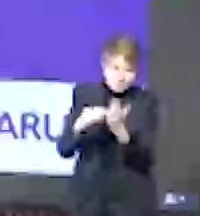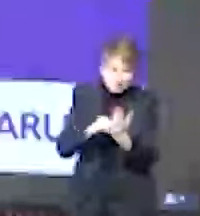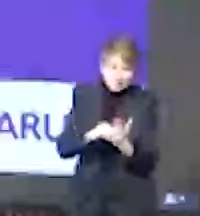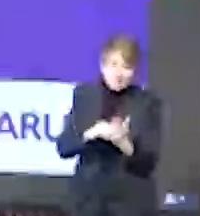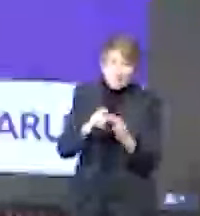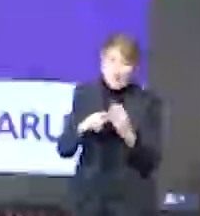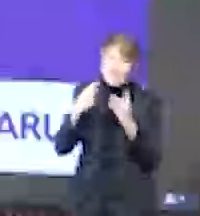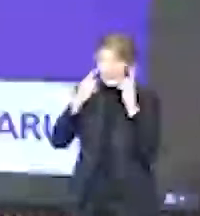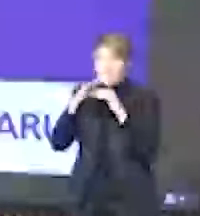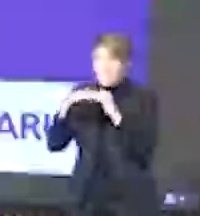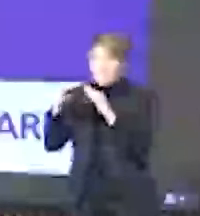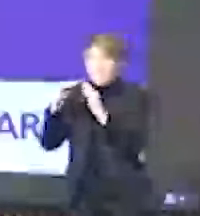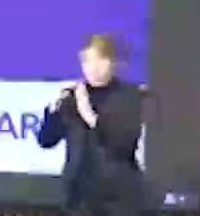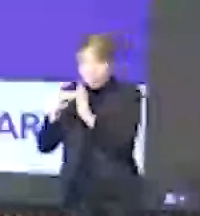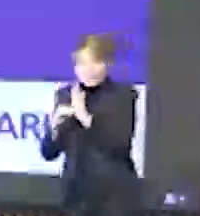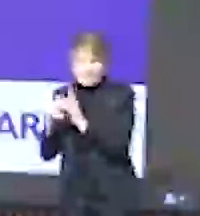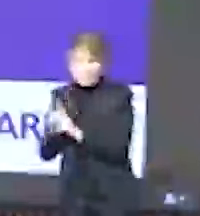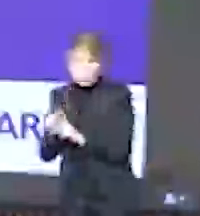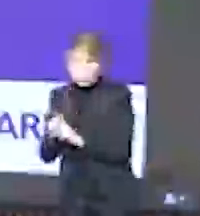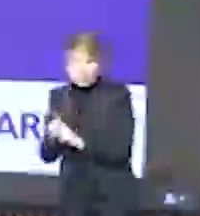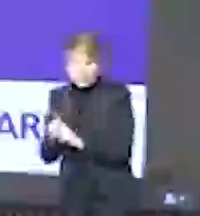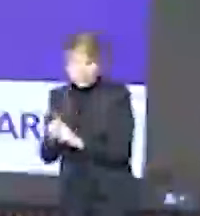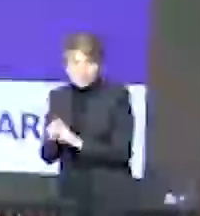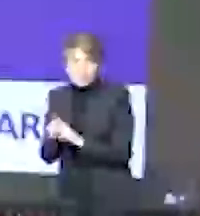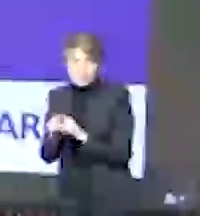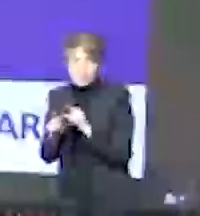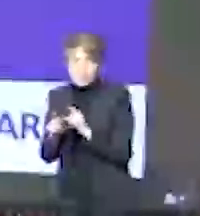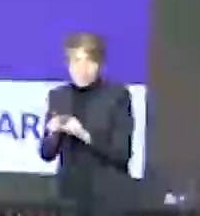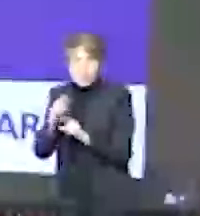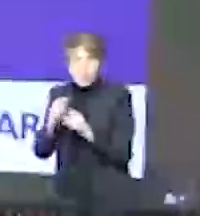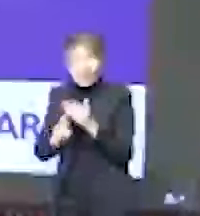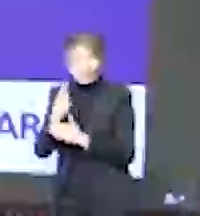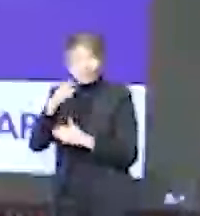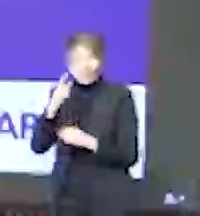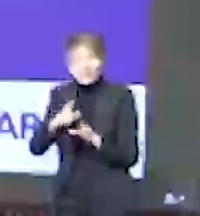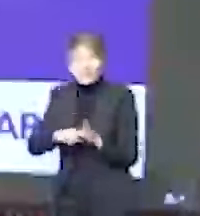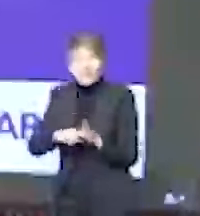conversation. So that happens every year. So